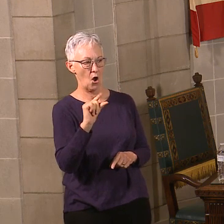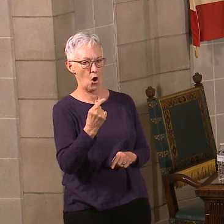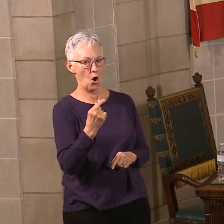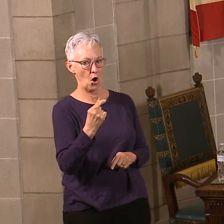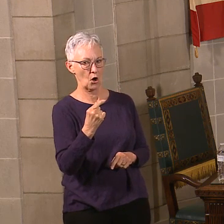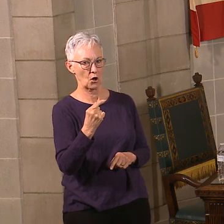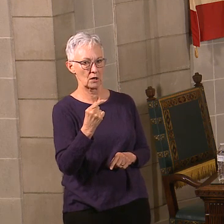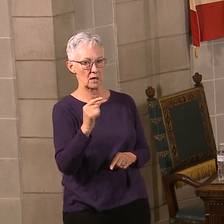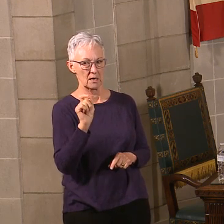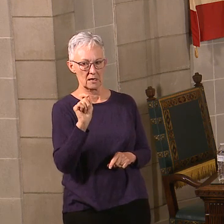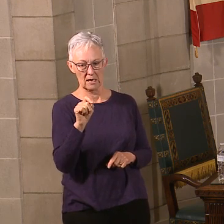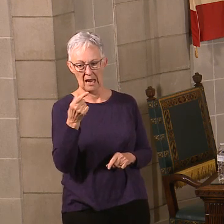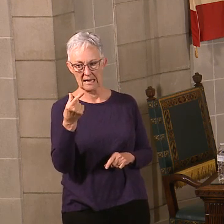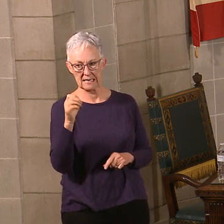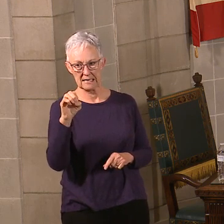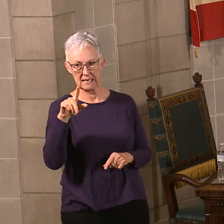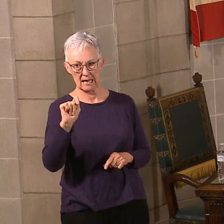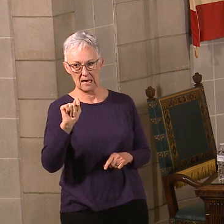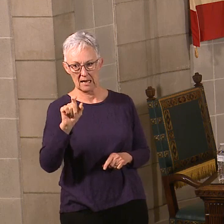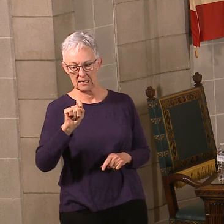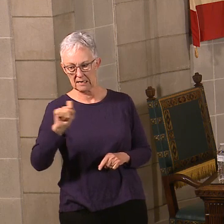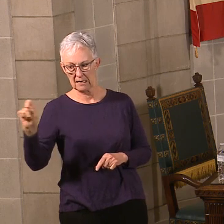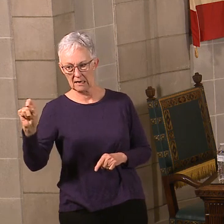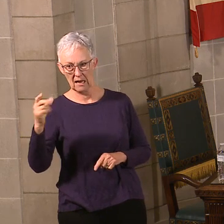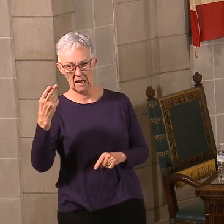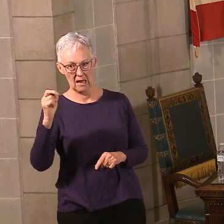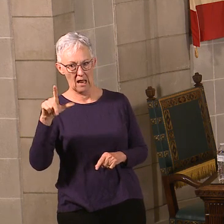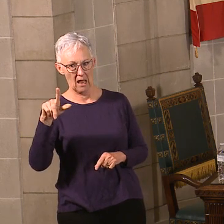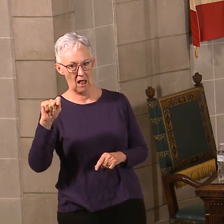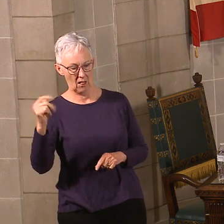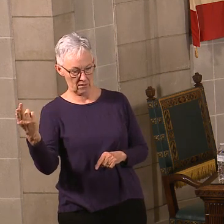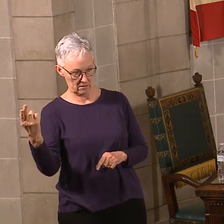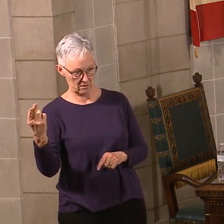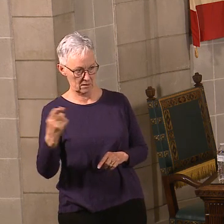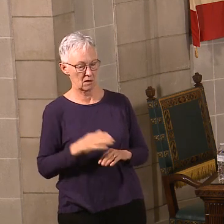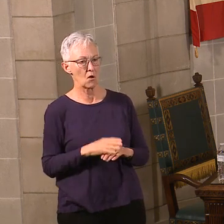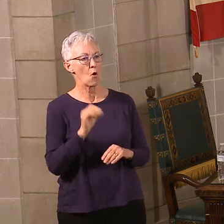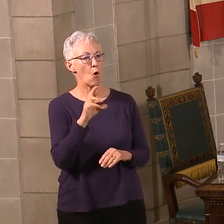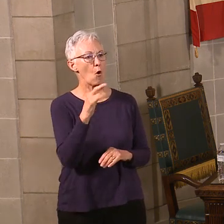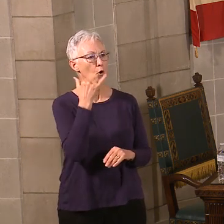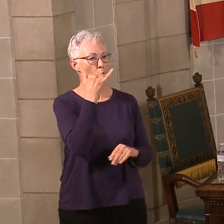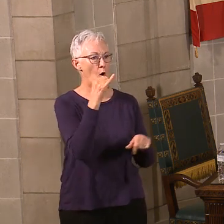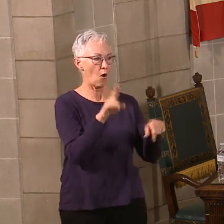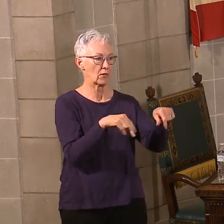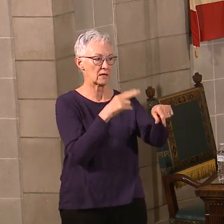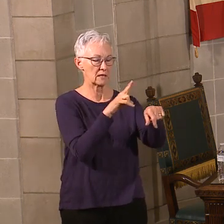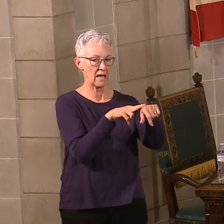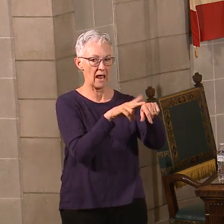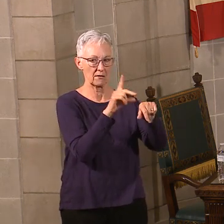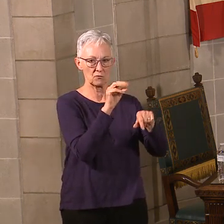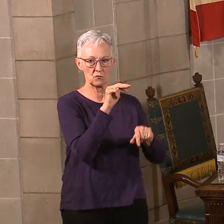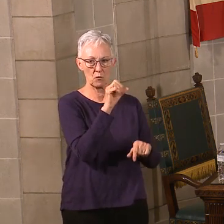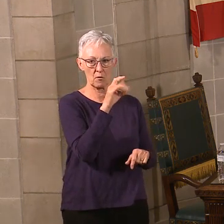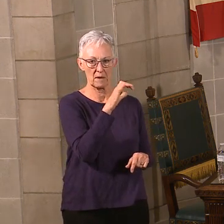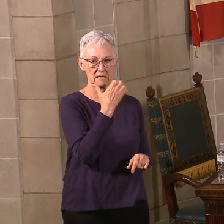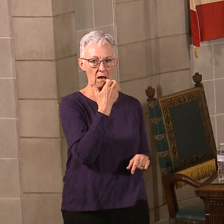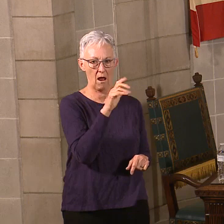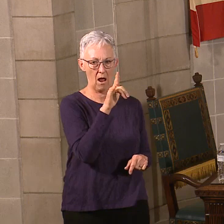nebraskacoalition.org/get_help, or if you call the National Domestic Violence Hotline at